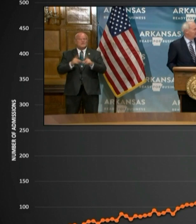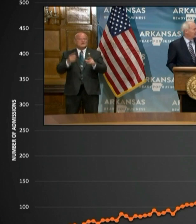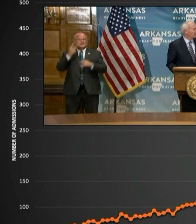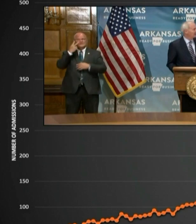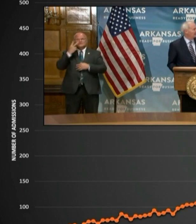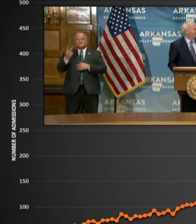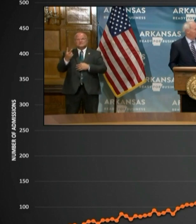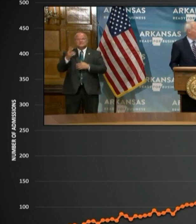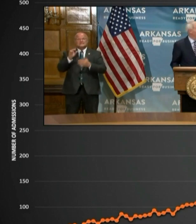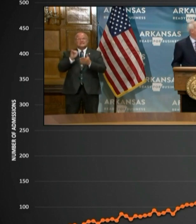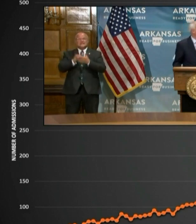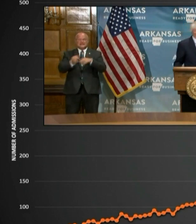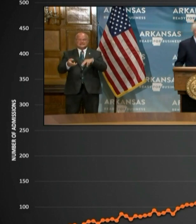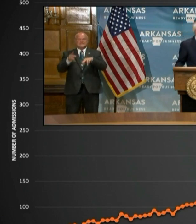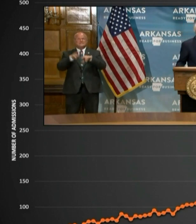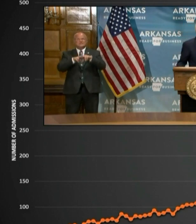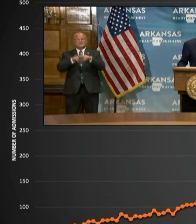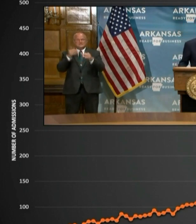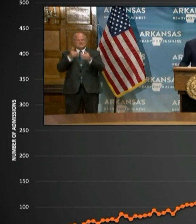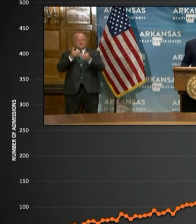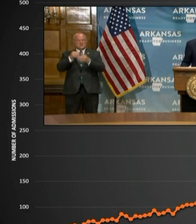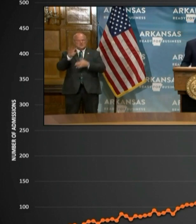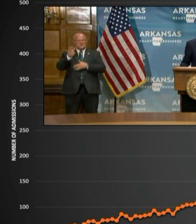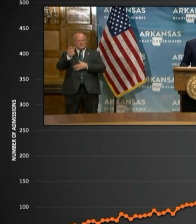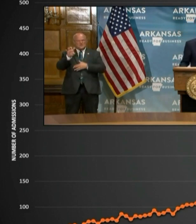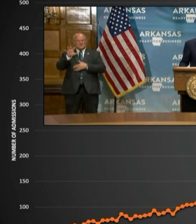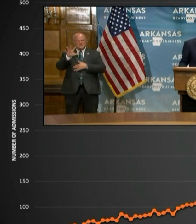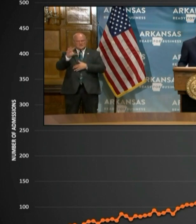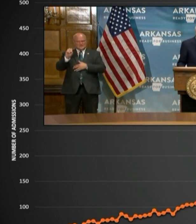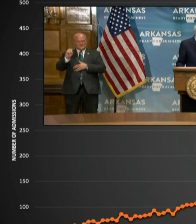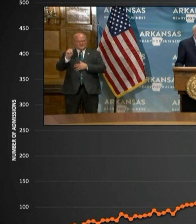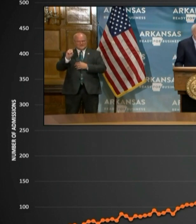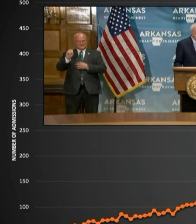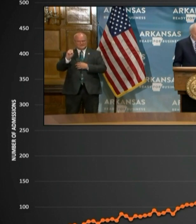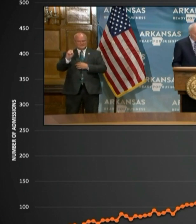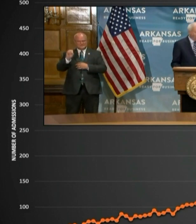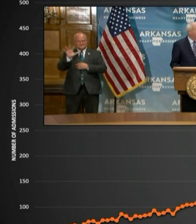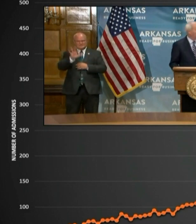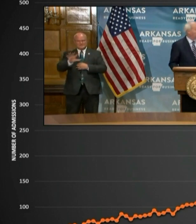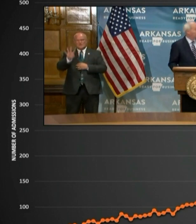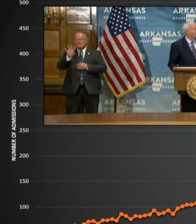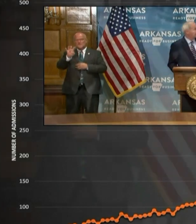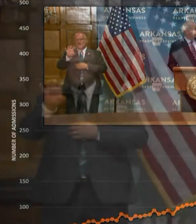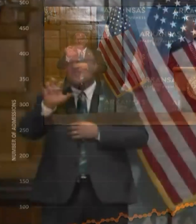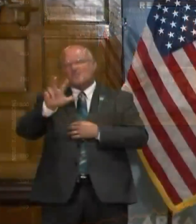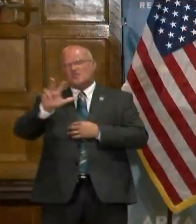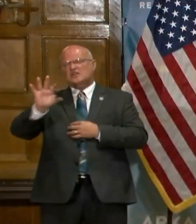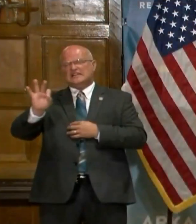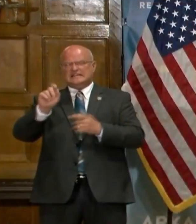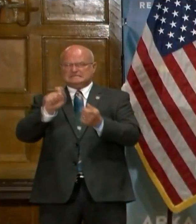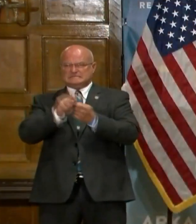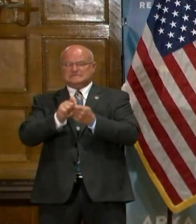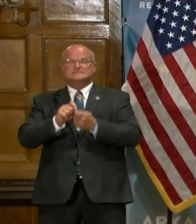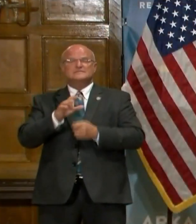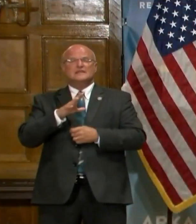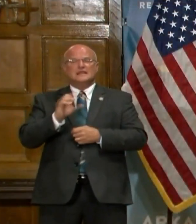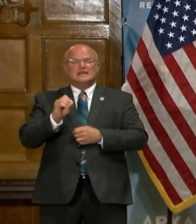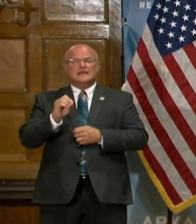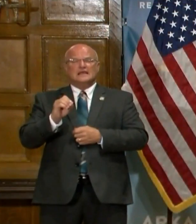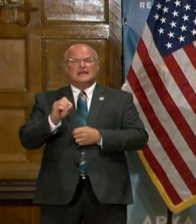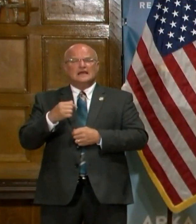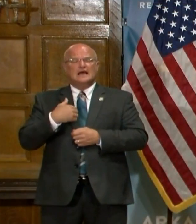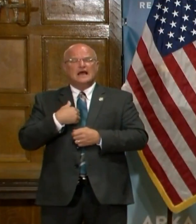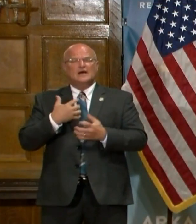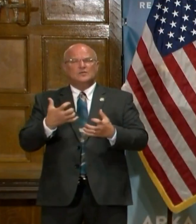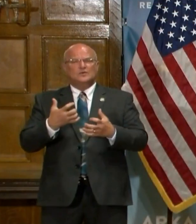can see that's increased closer to the 450 range, 439. And then I